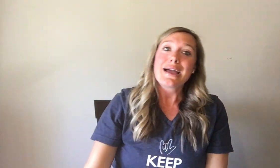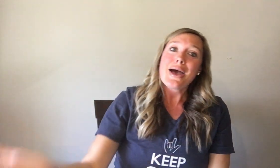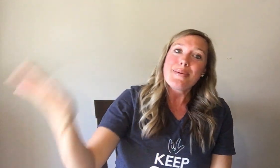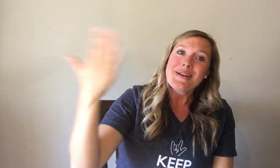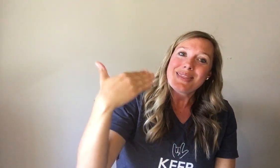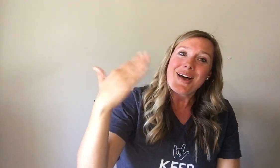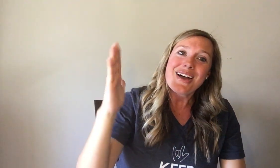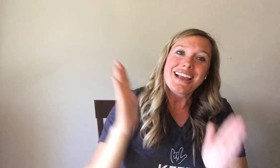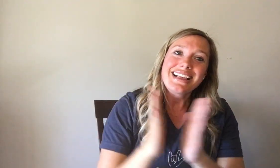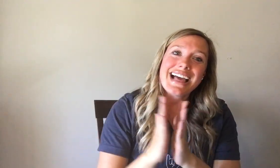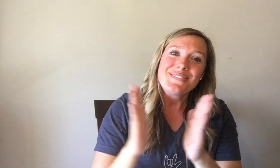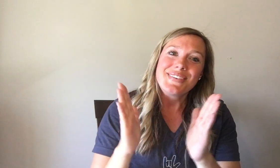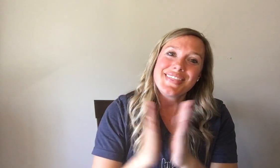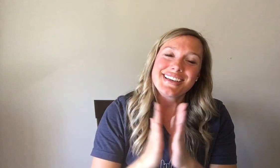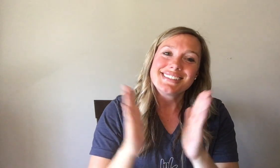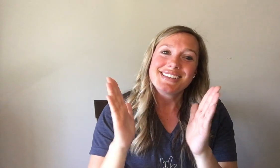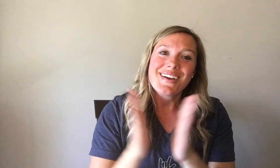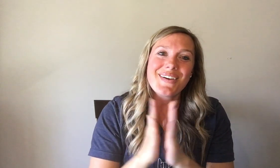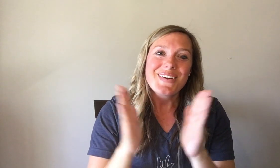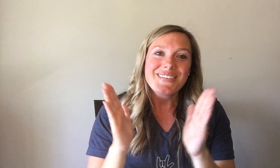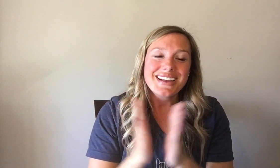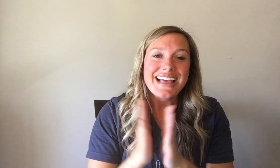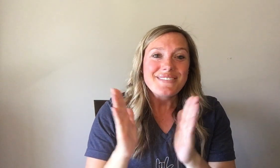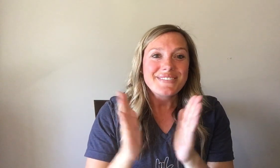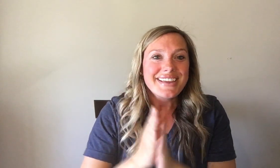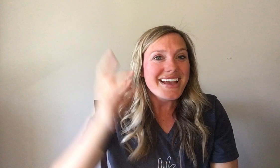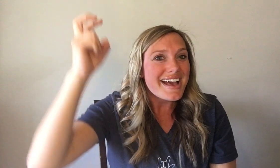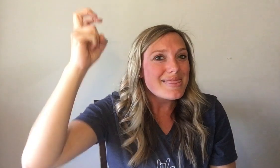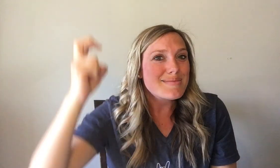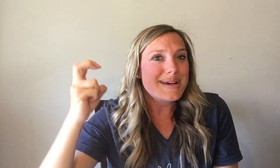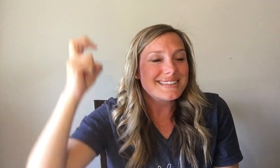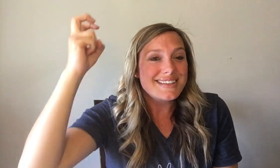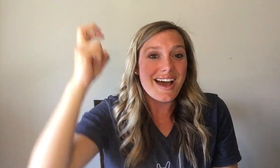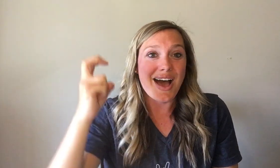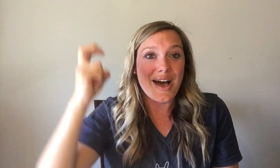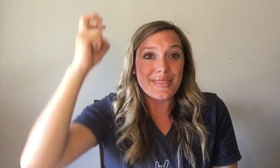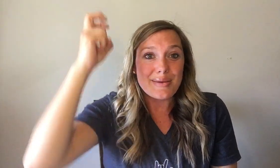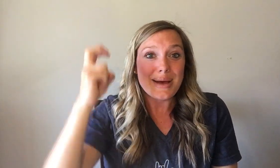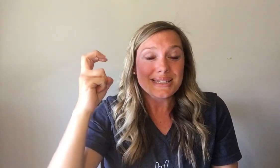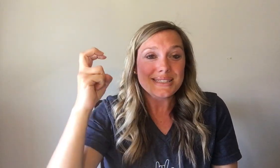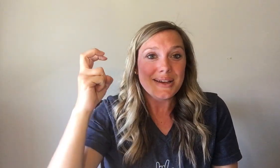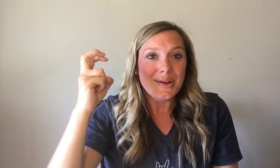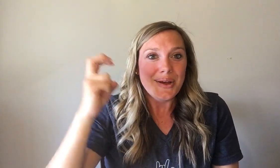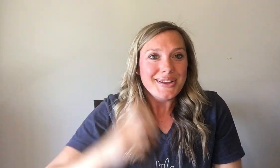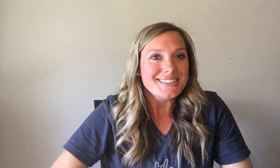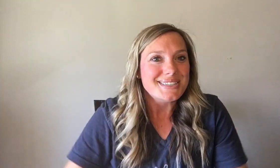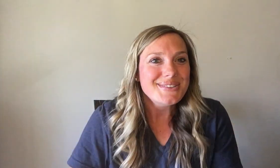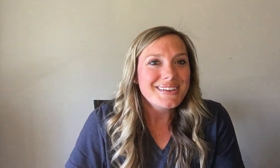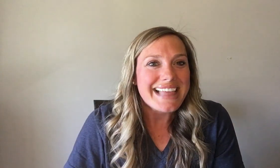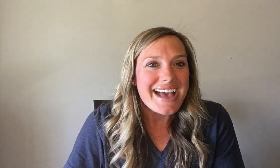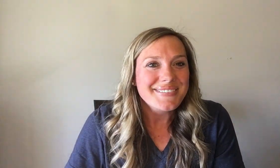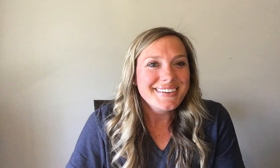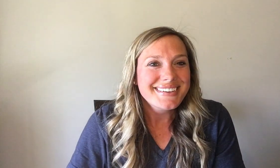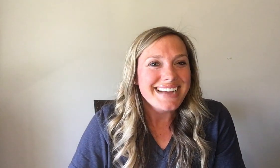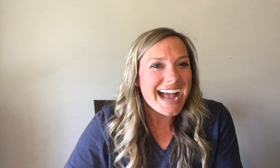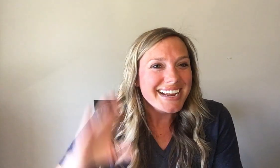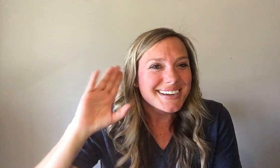come along and clap with us. Oh, we're clapping on the bus, on the bus. Did you clap? I heard